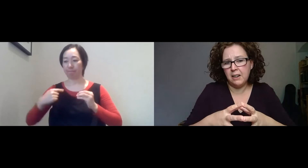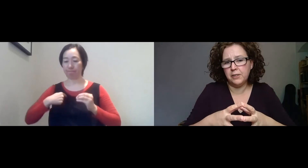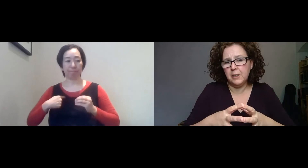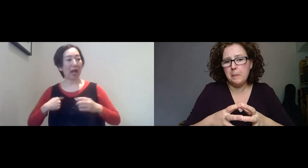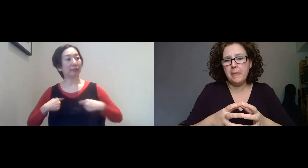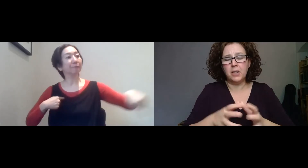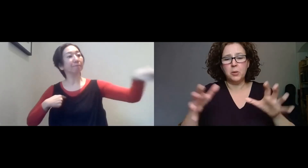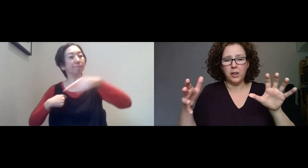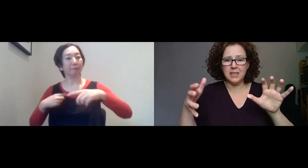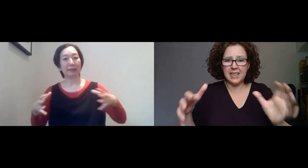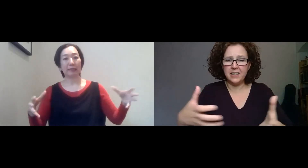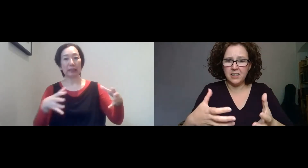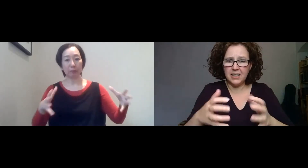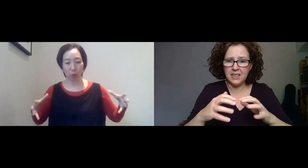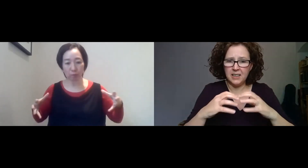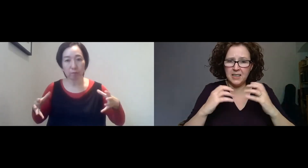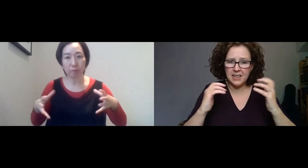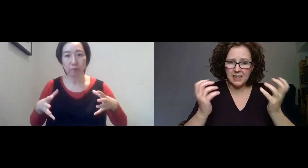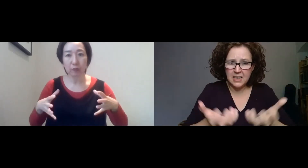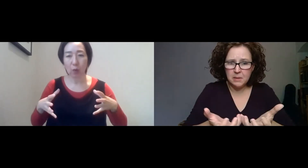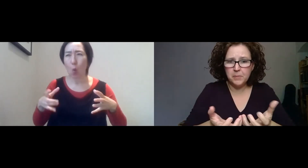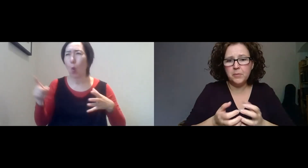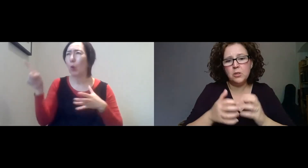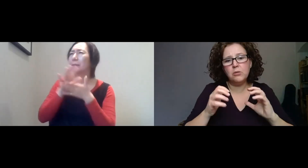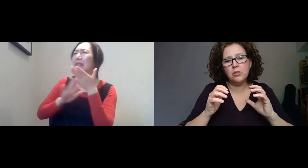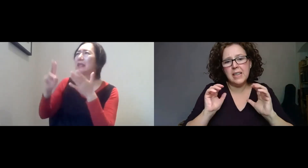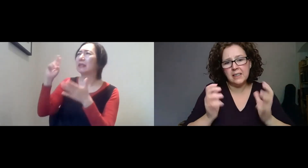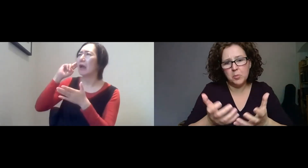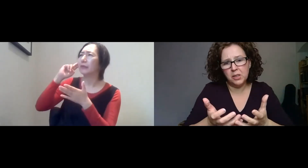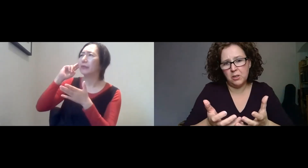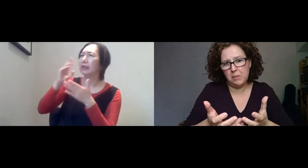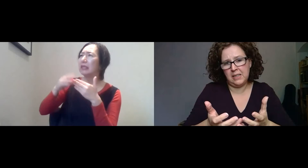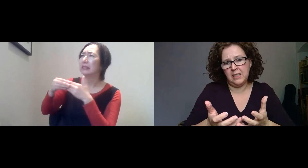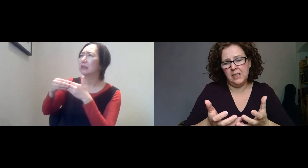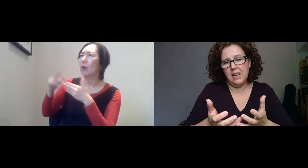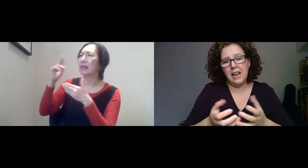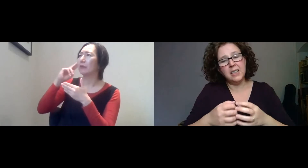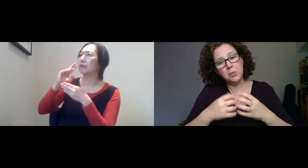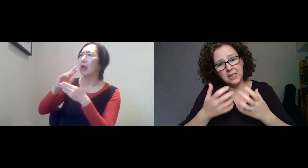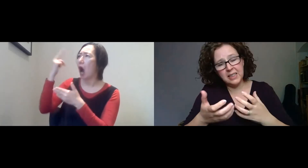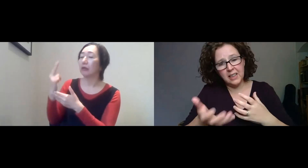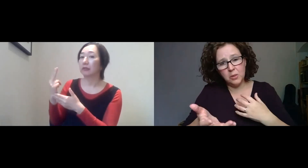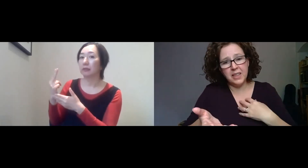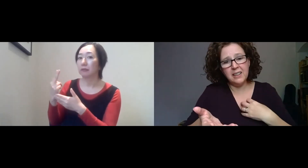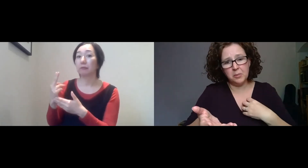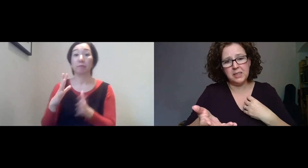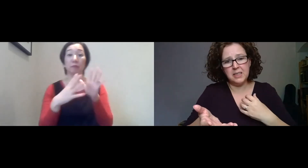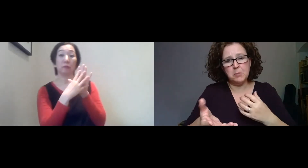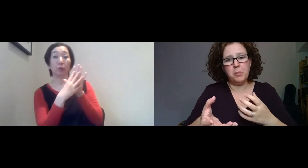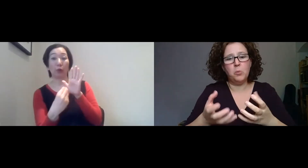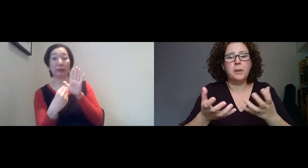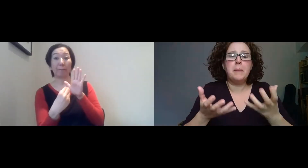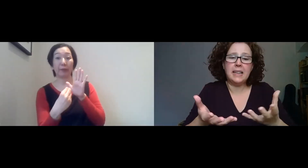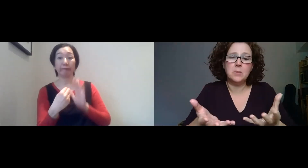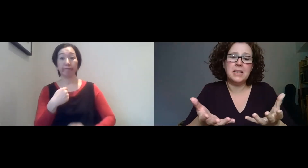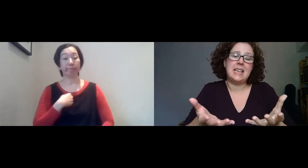to have. And we worked together as a great team to get this production made. And there was learning within the team